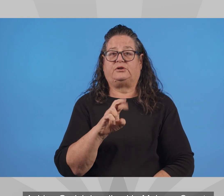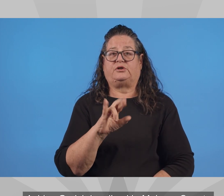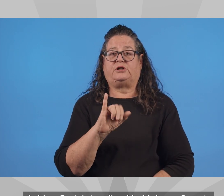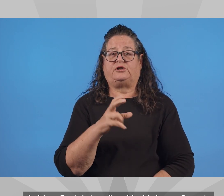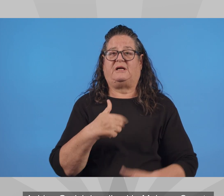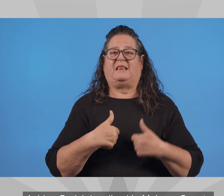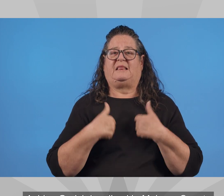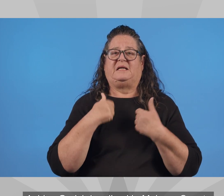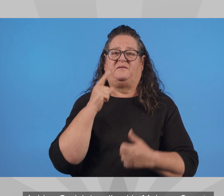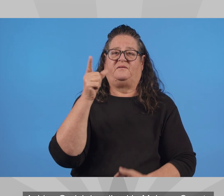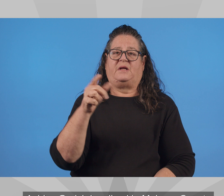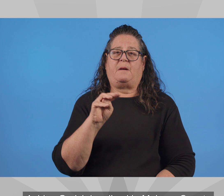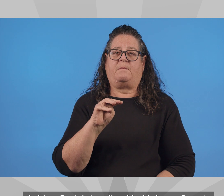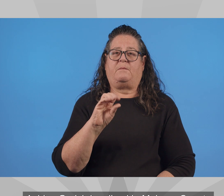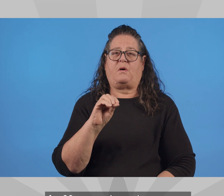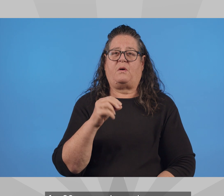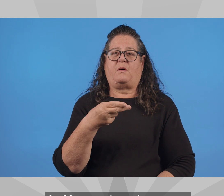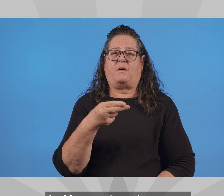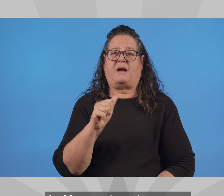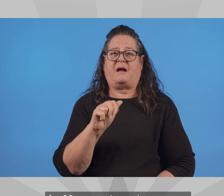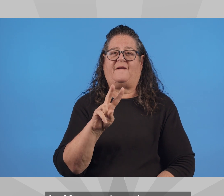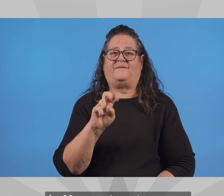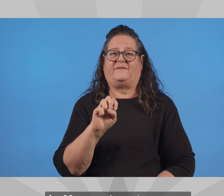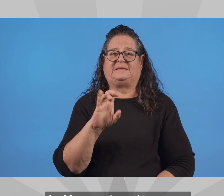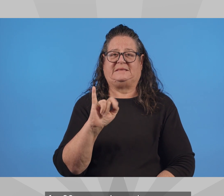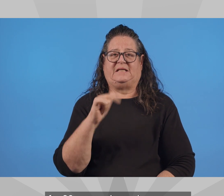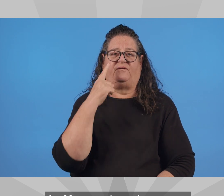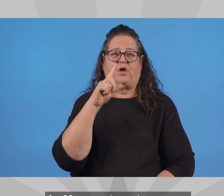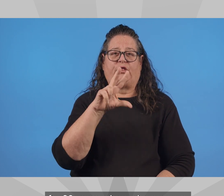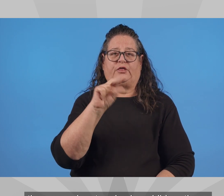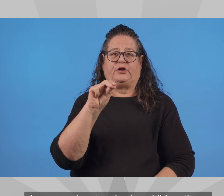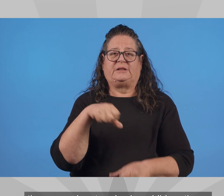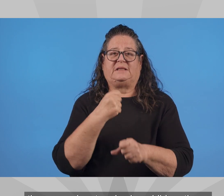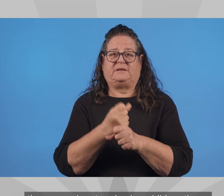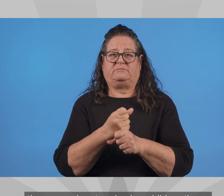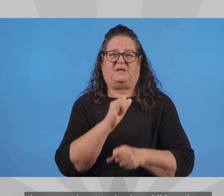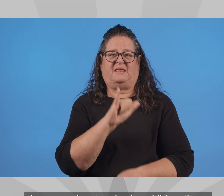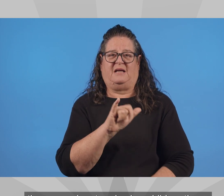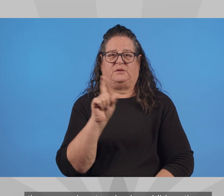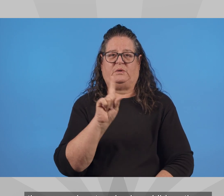Ashley Gerich has lived in Mojave County for 30 years where she grew up, then moved on to raise her children